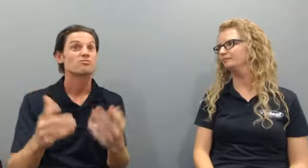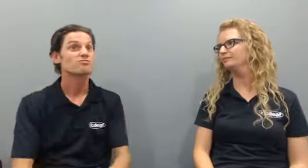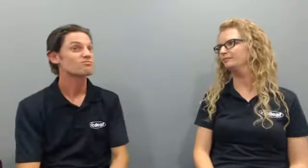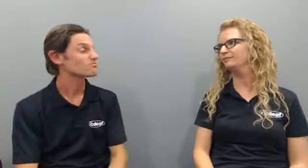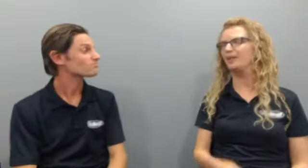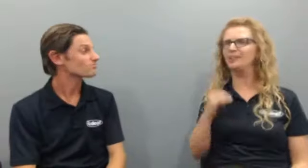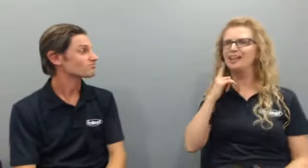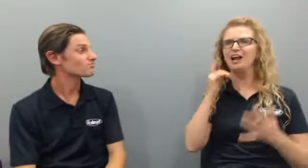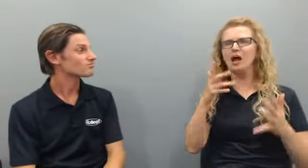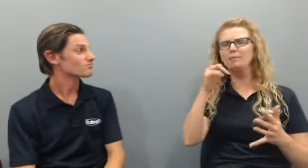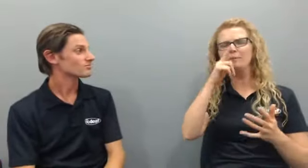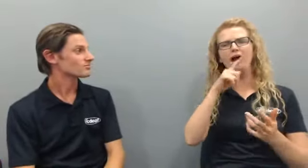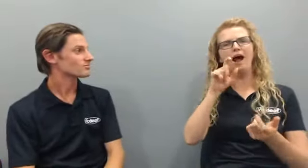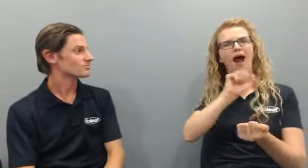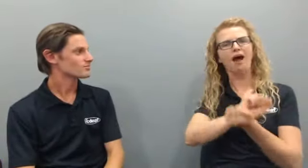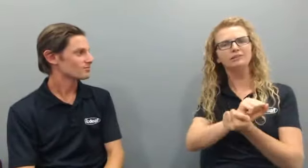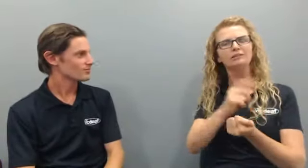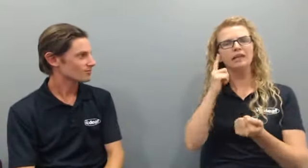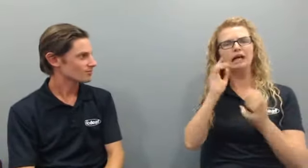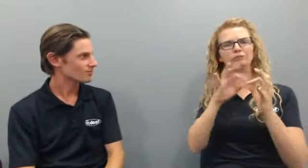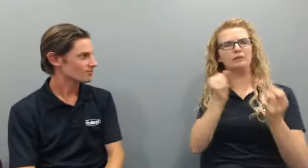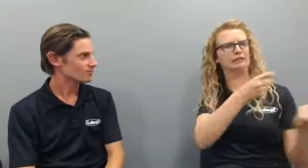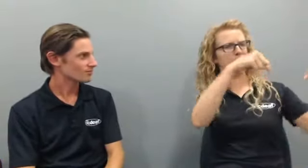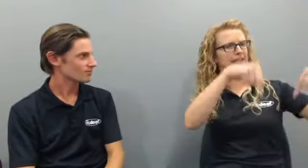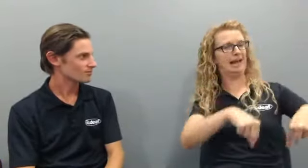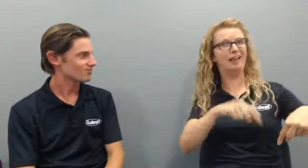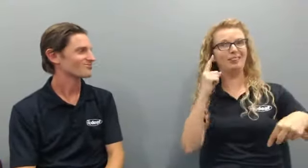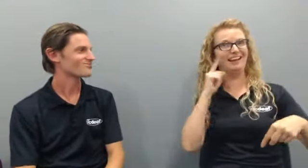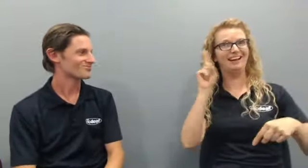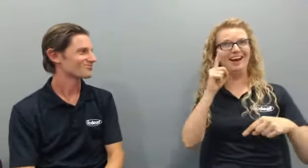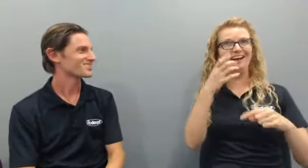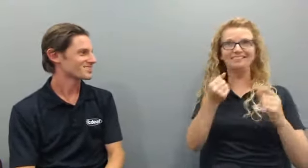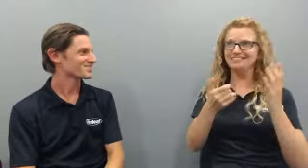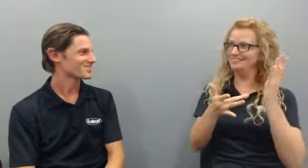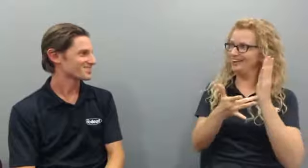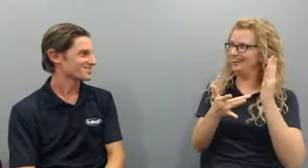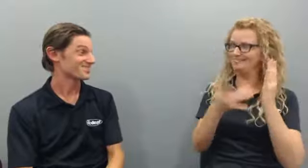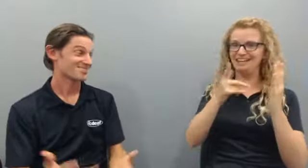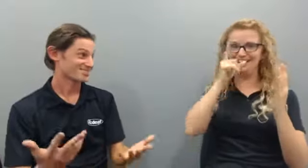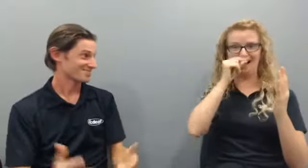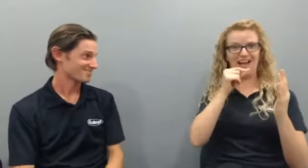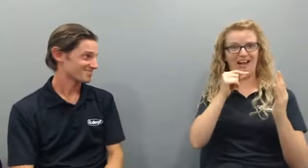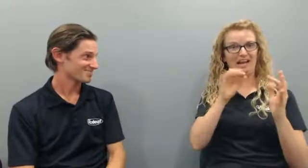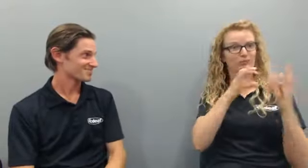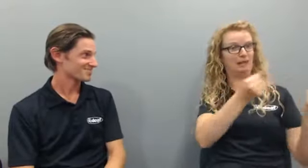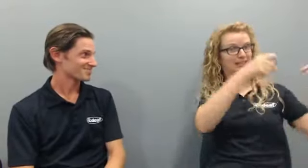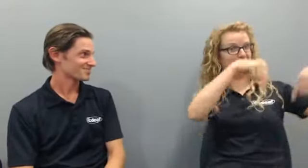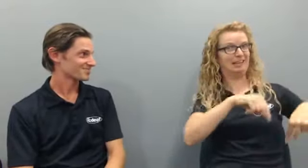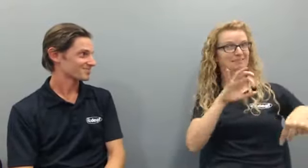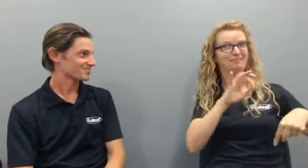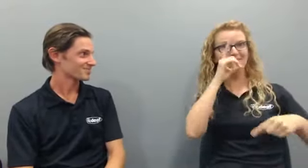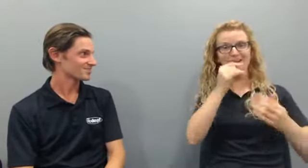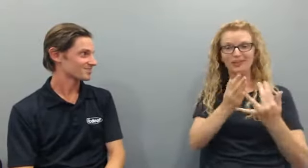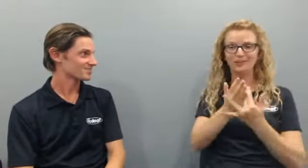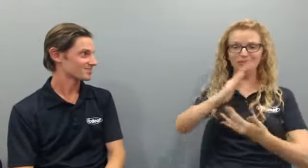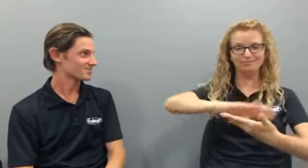interpreter. So there are a few different options. People get into the habit of thinking that interpreters have to be here in person, but